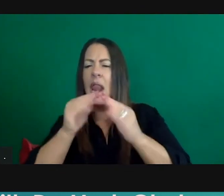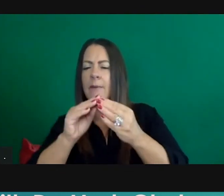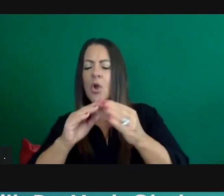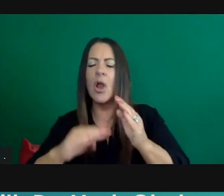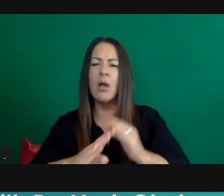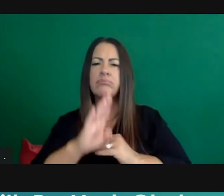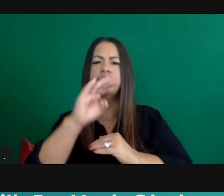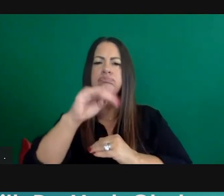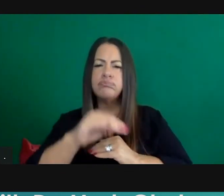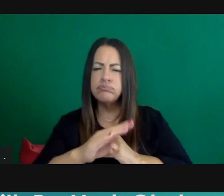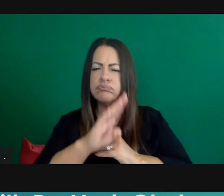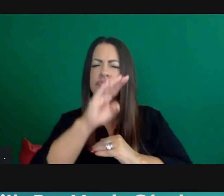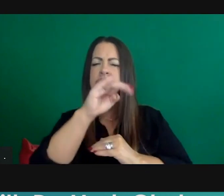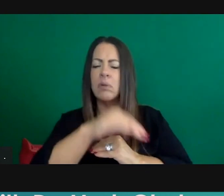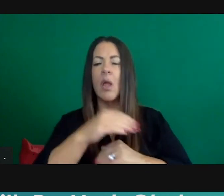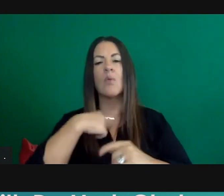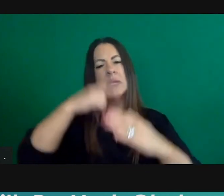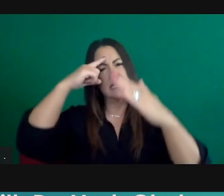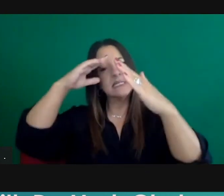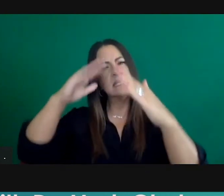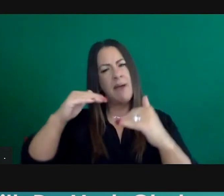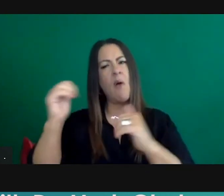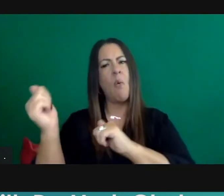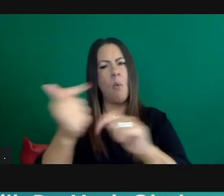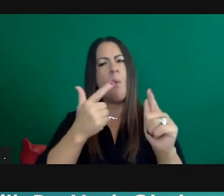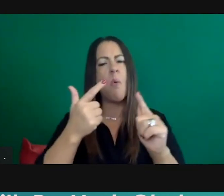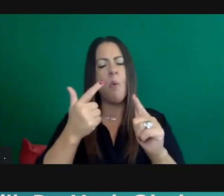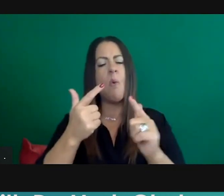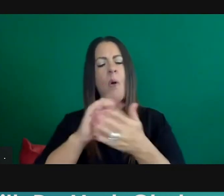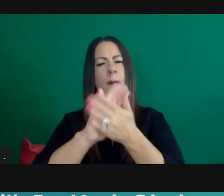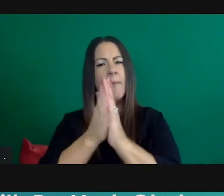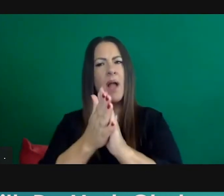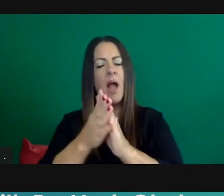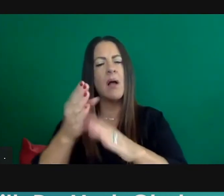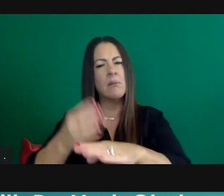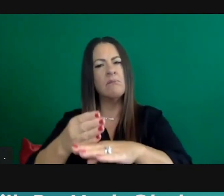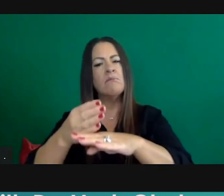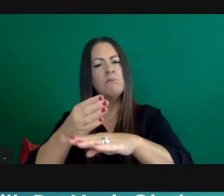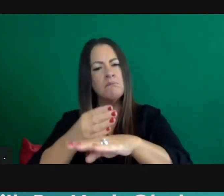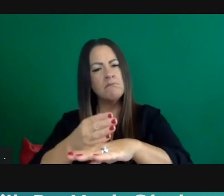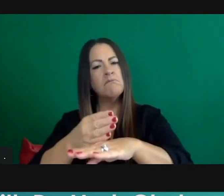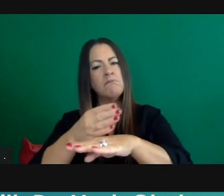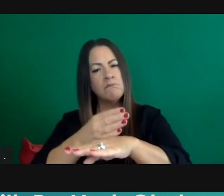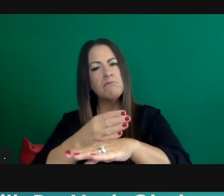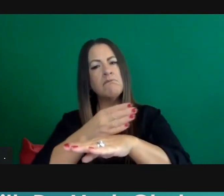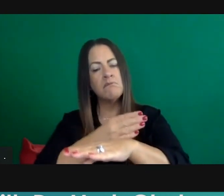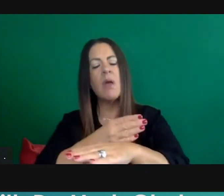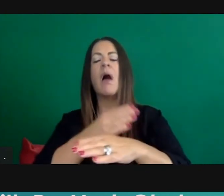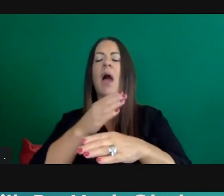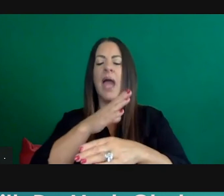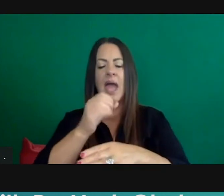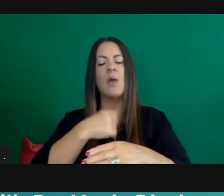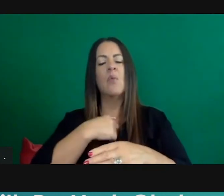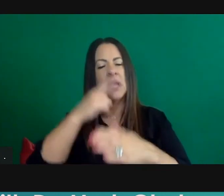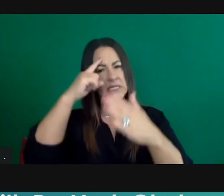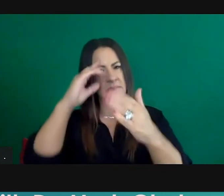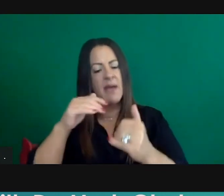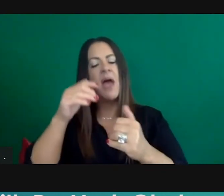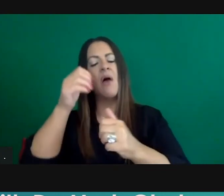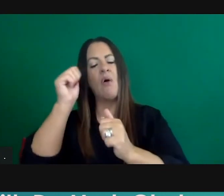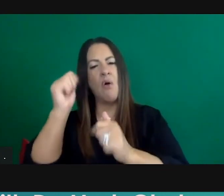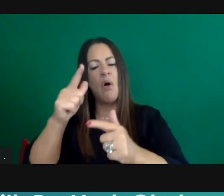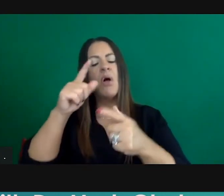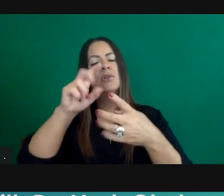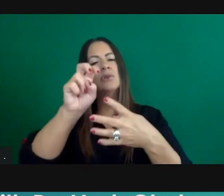county to potentially be moved to a more restrictive tier at some point in this entire experience. We're working hard with